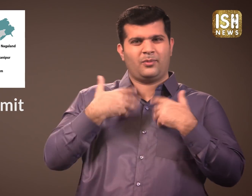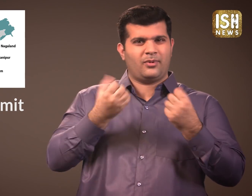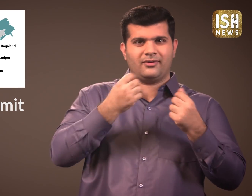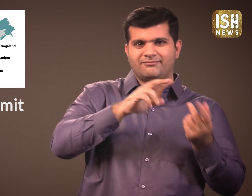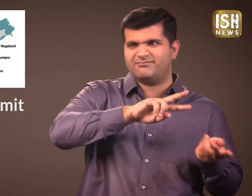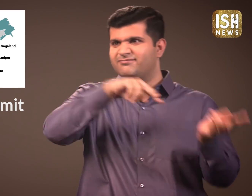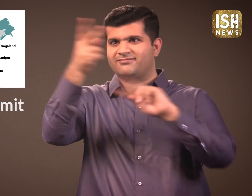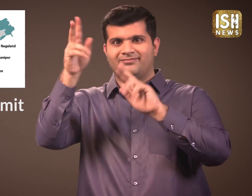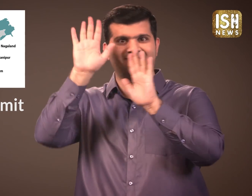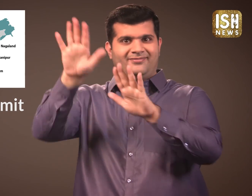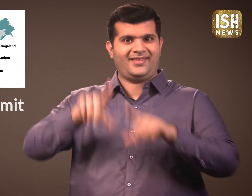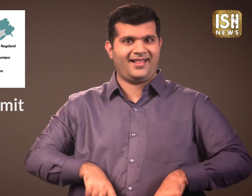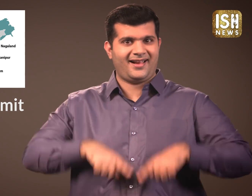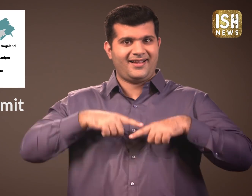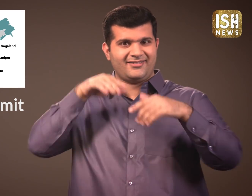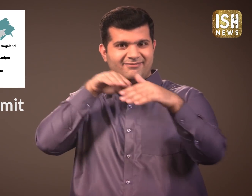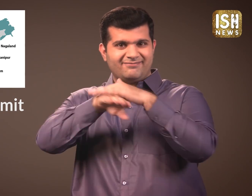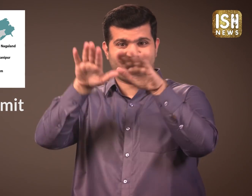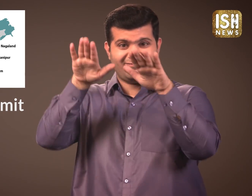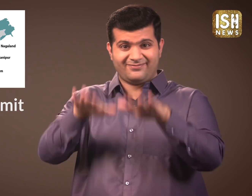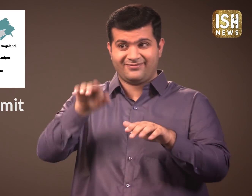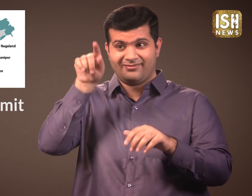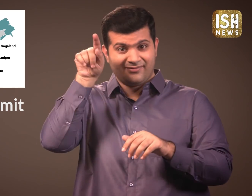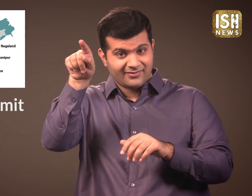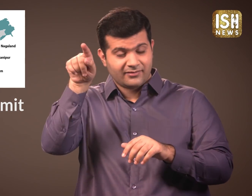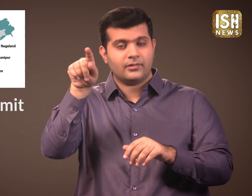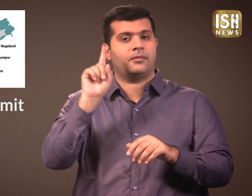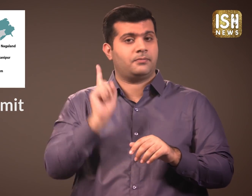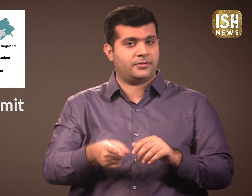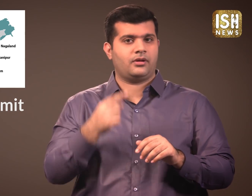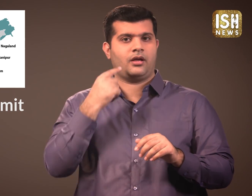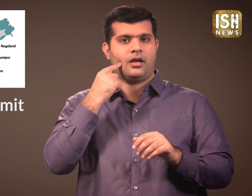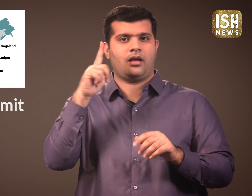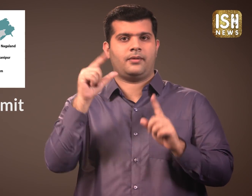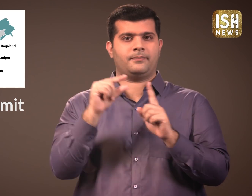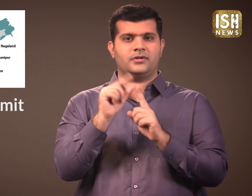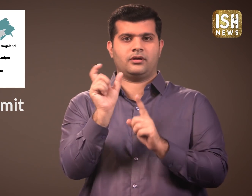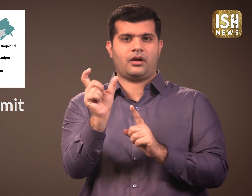Pakistan wants to stay in any of these states, they need an ILP card.